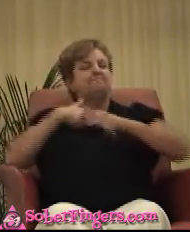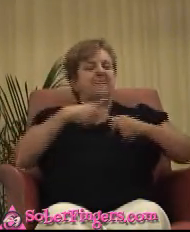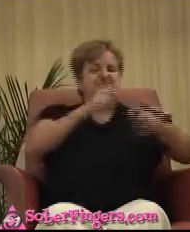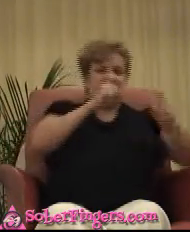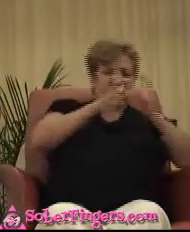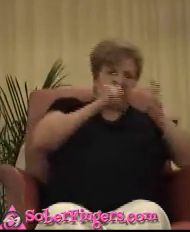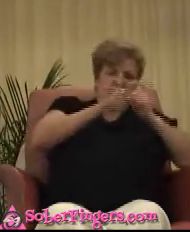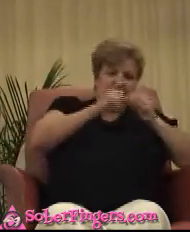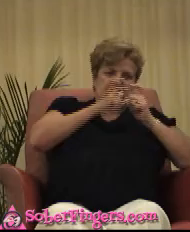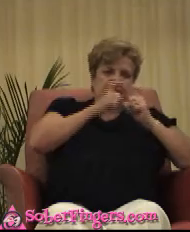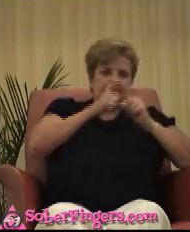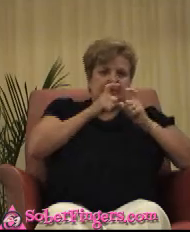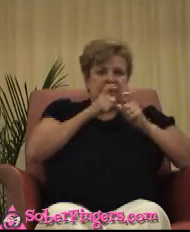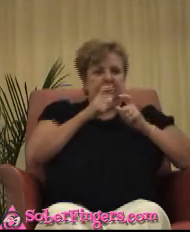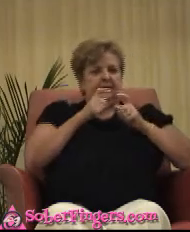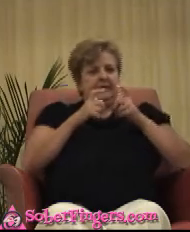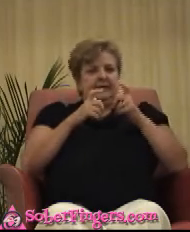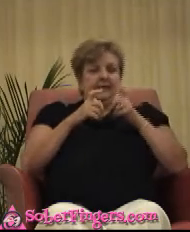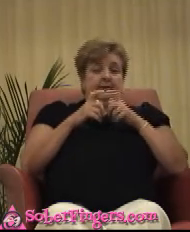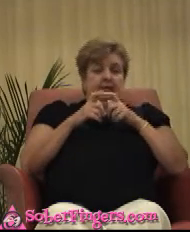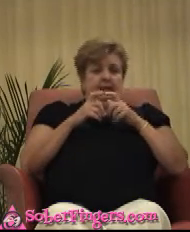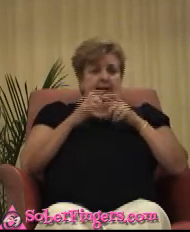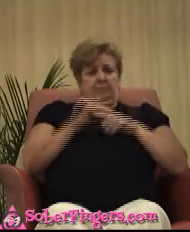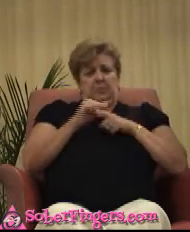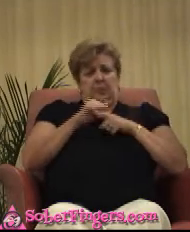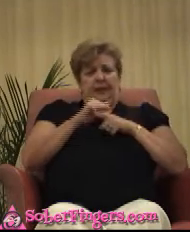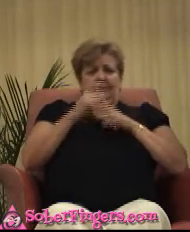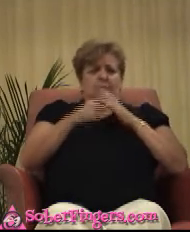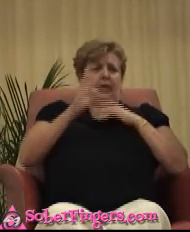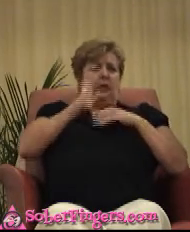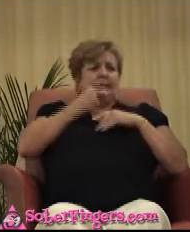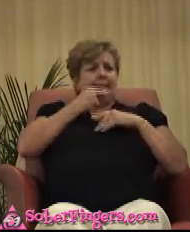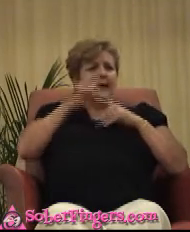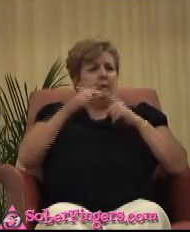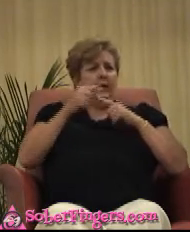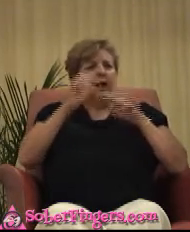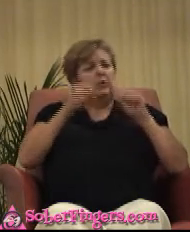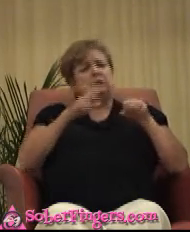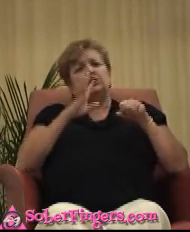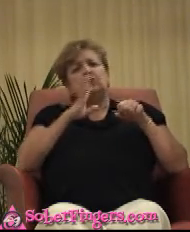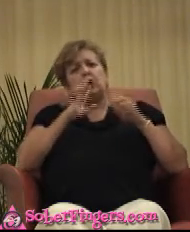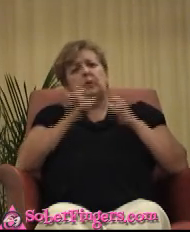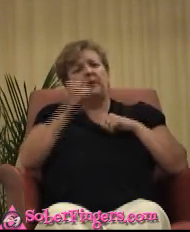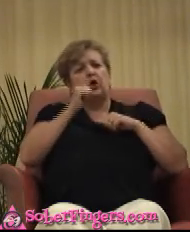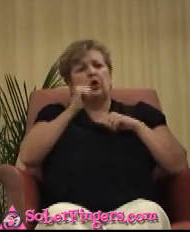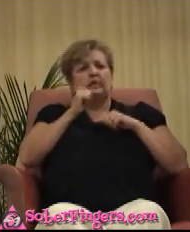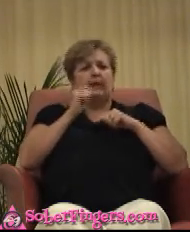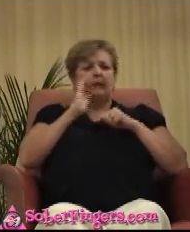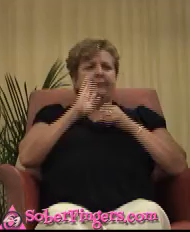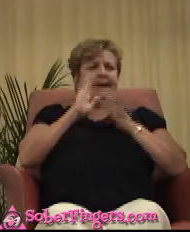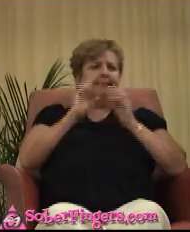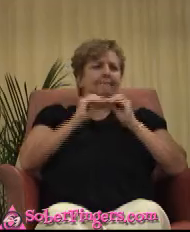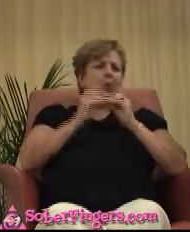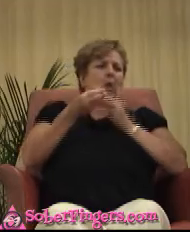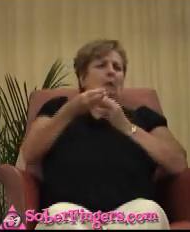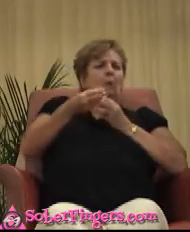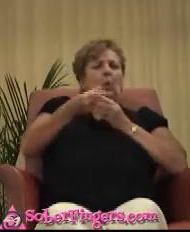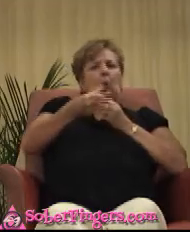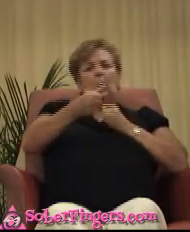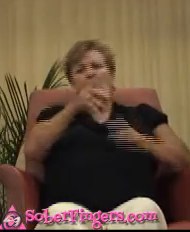meticulously rehearsed a few good things to say. And now we are. The more I drink, the smarter and cooler, hipper, and slicker I get. And taller and